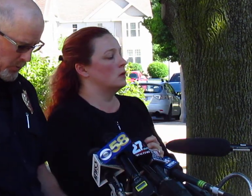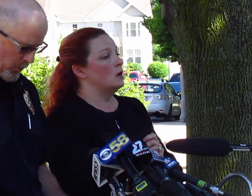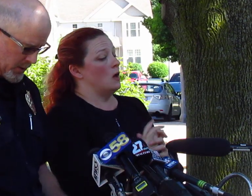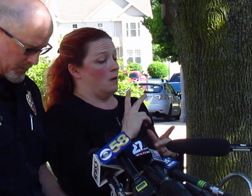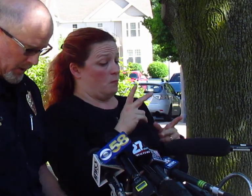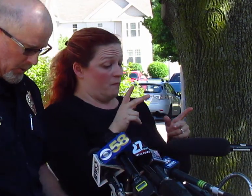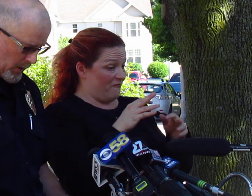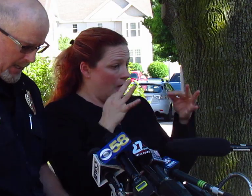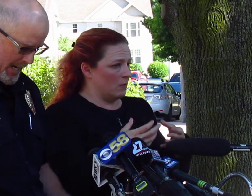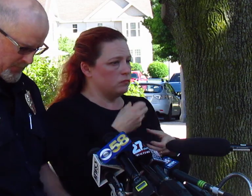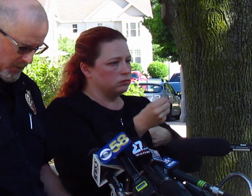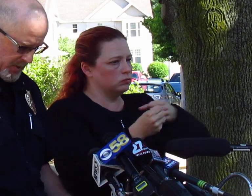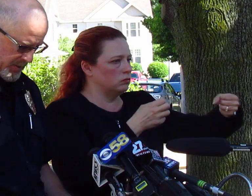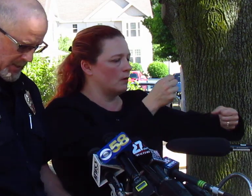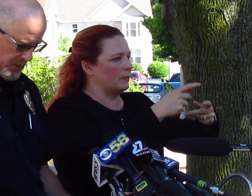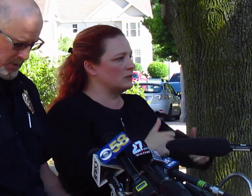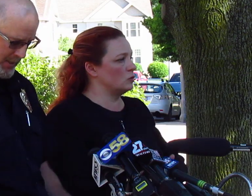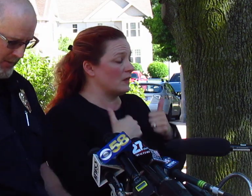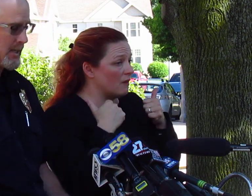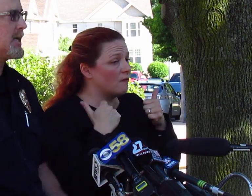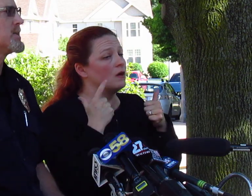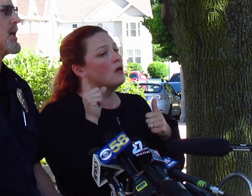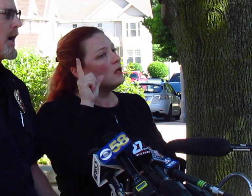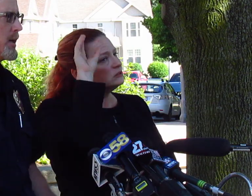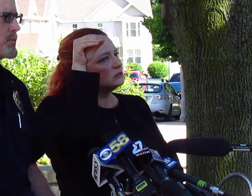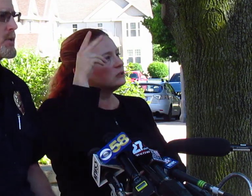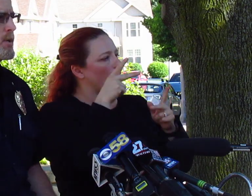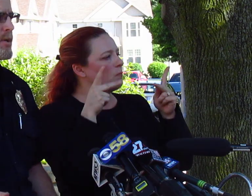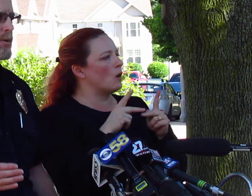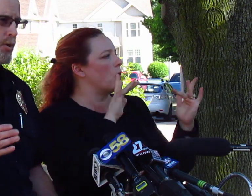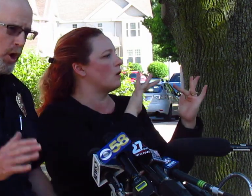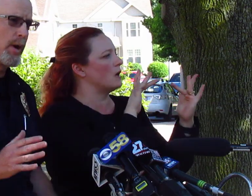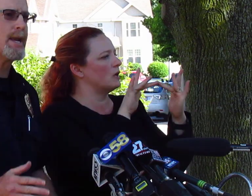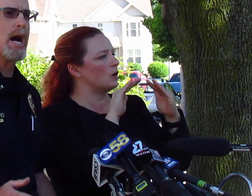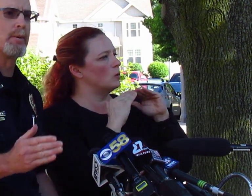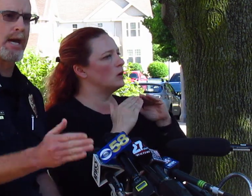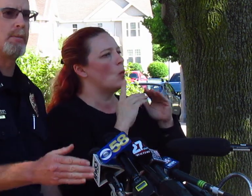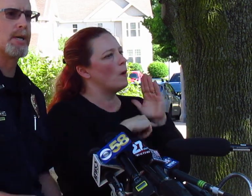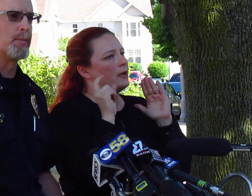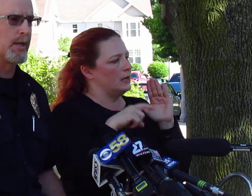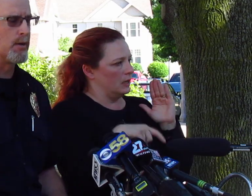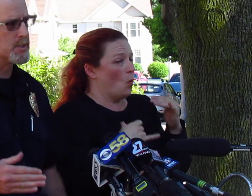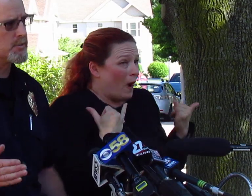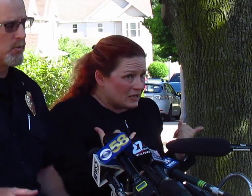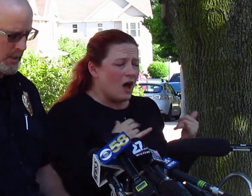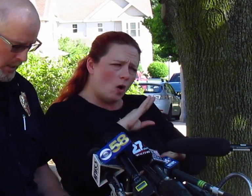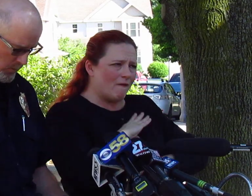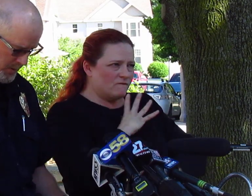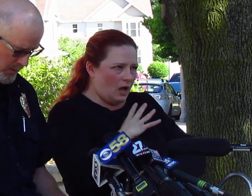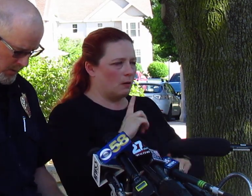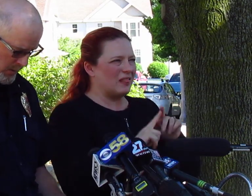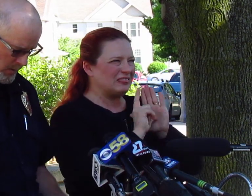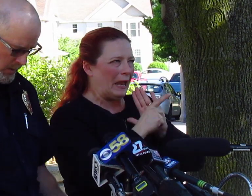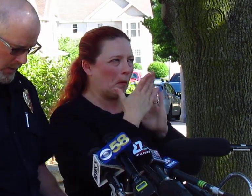Sunshine Place will reach out to the community to ask for assistance on specific needs and items. They're good right now, but that could be coming later as these folks get